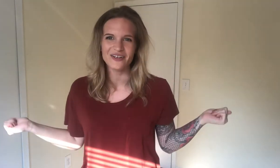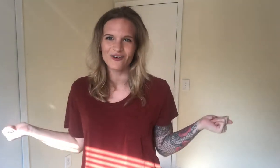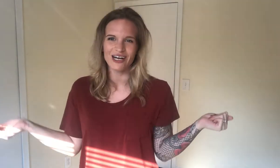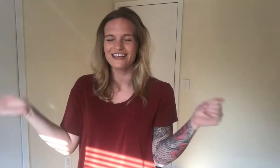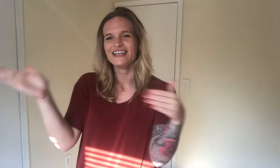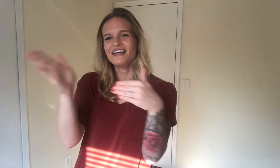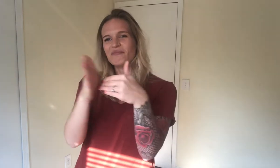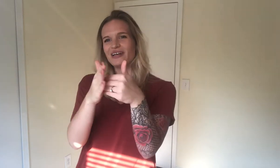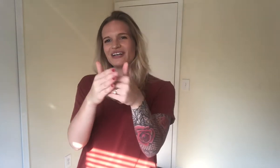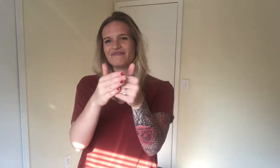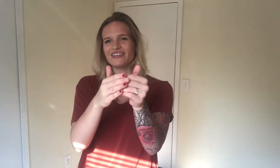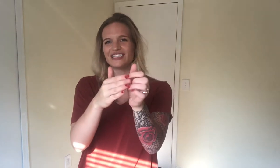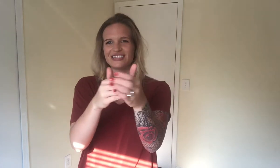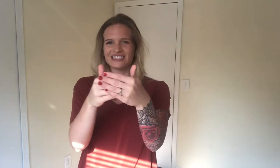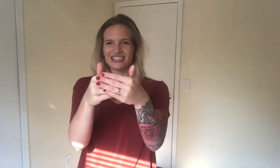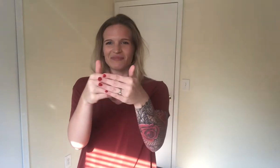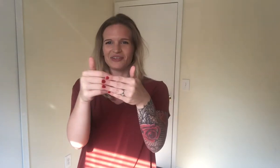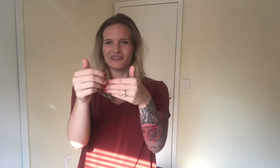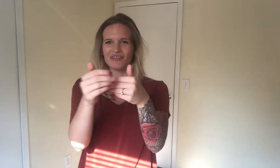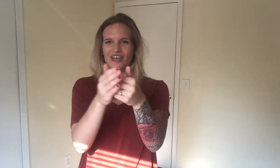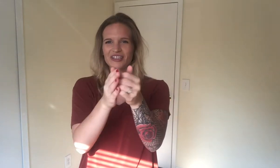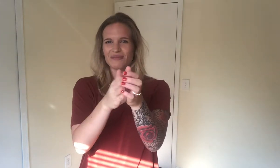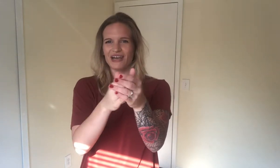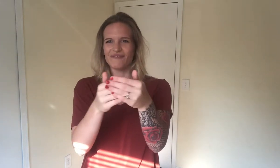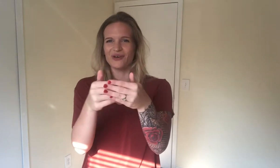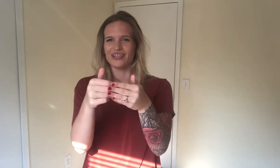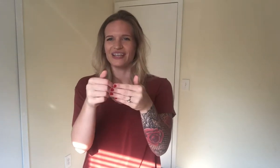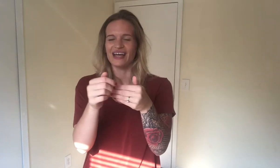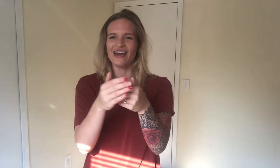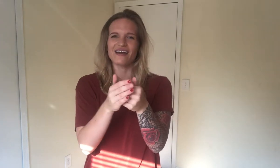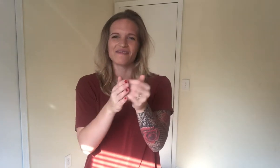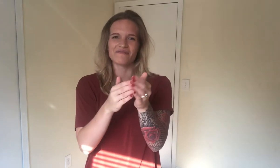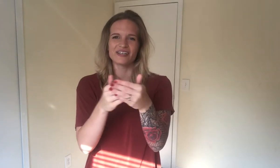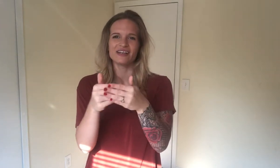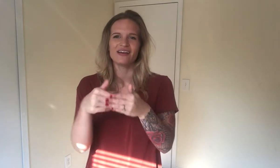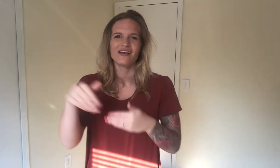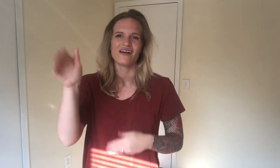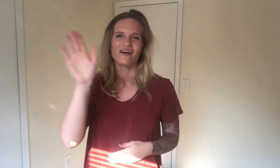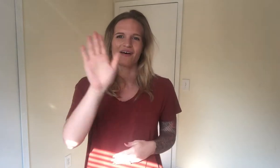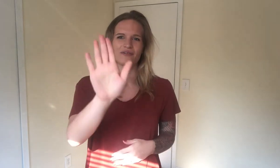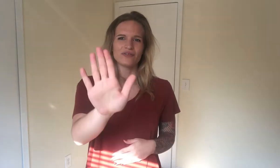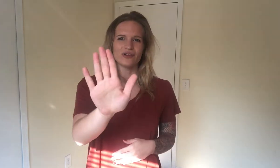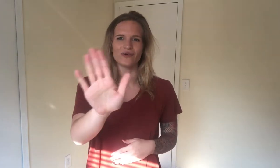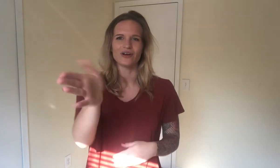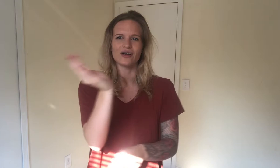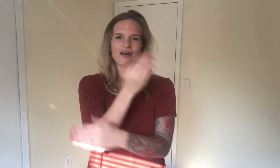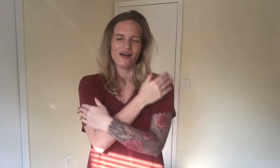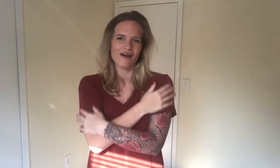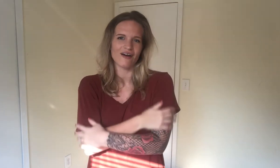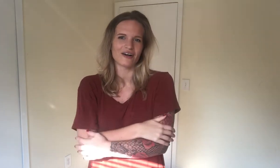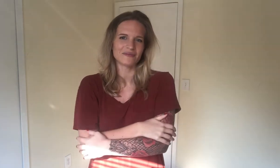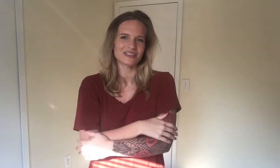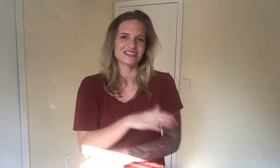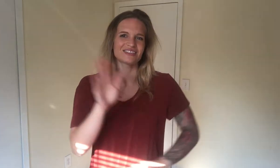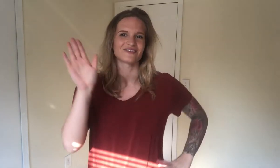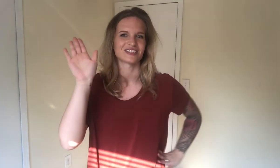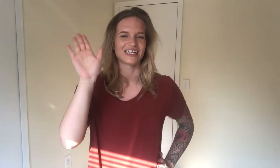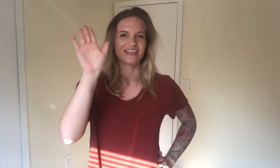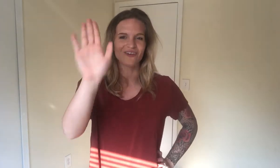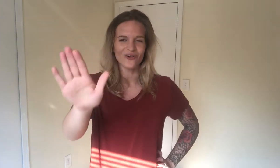know why, but comfort, you just like move your fingers back and forth like that. Comfort of your arms, so we're saying